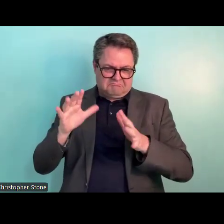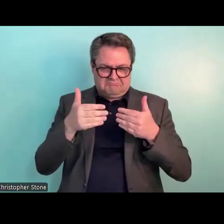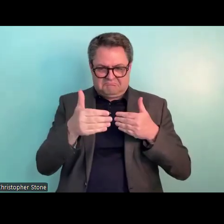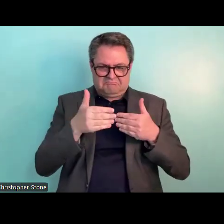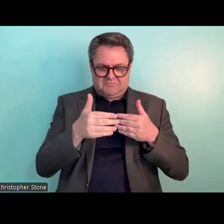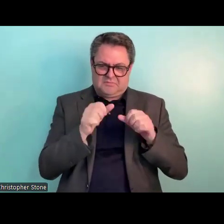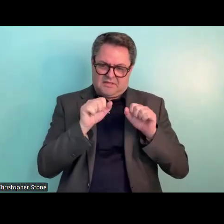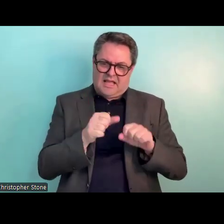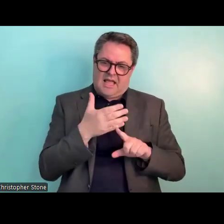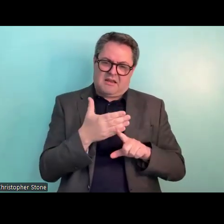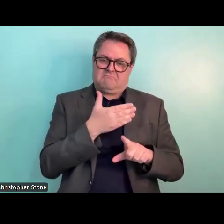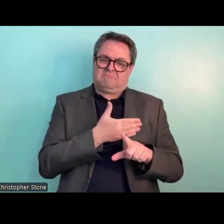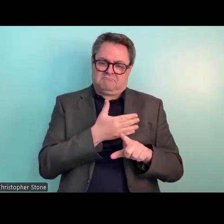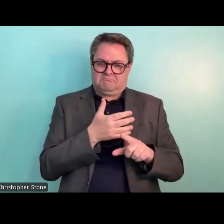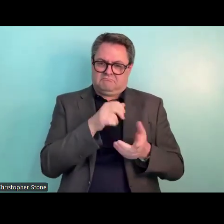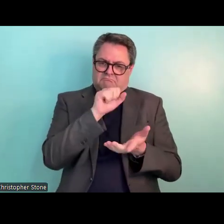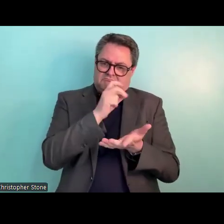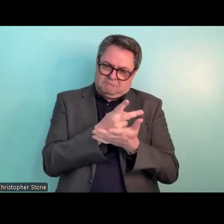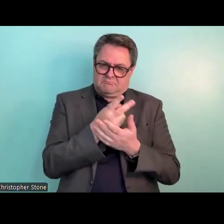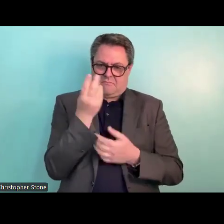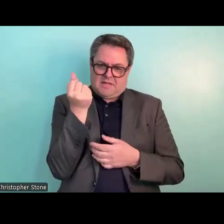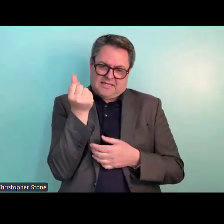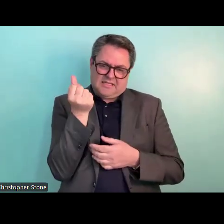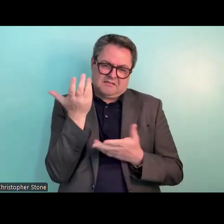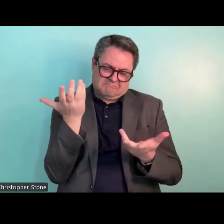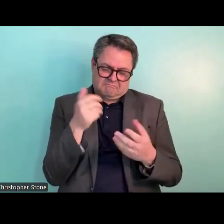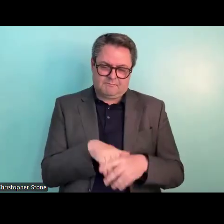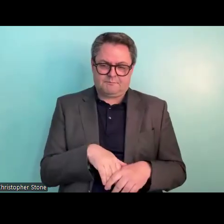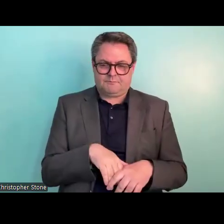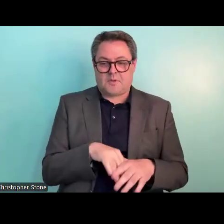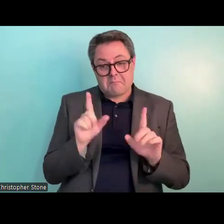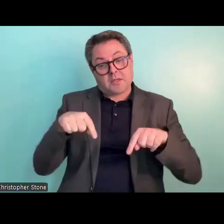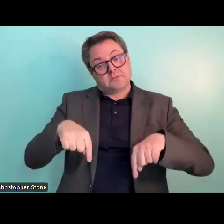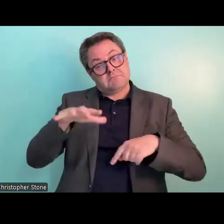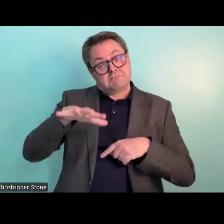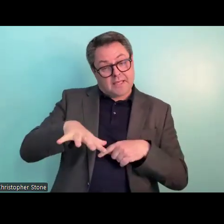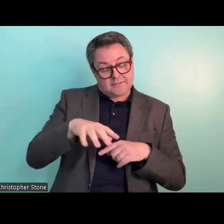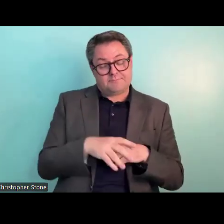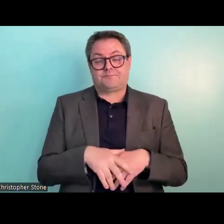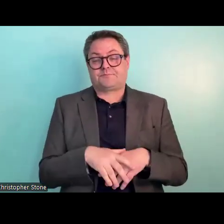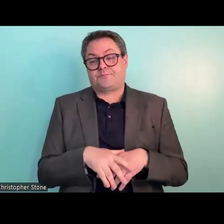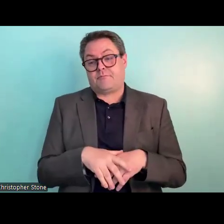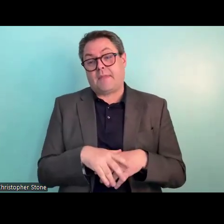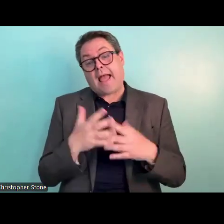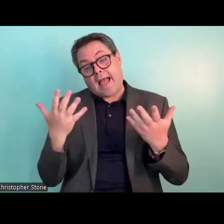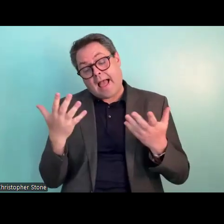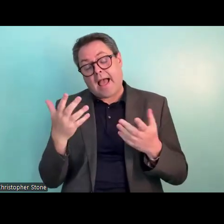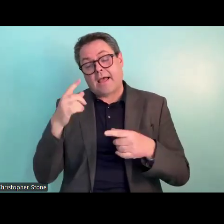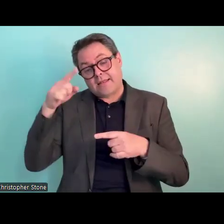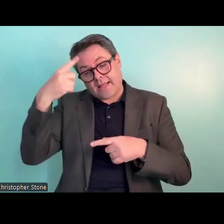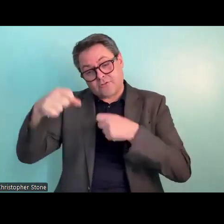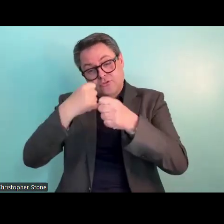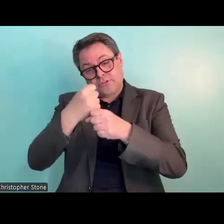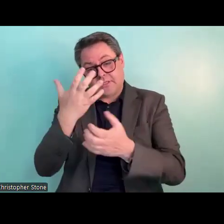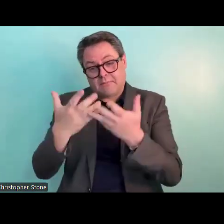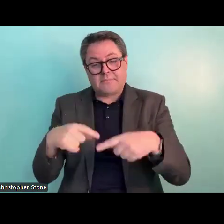April. So we're slightly later than usual. And that's in keeping with the financials of the year, but we're slightly